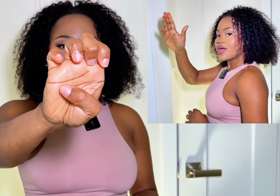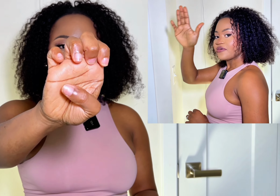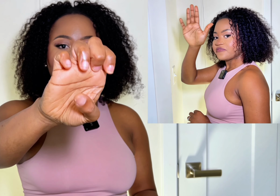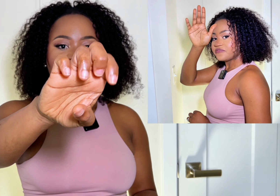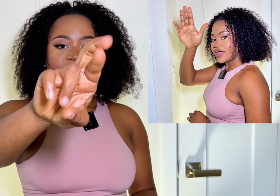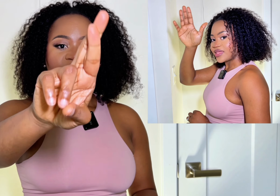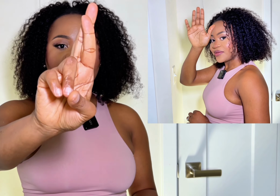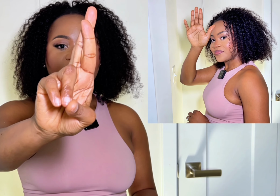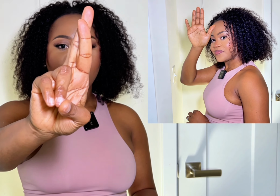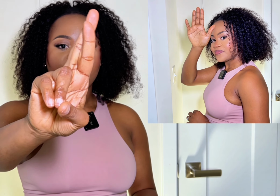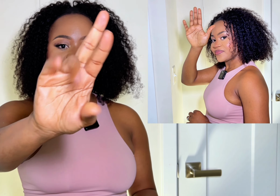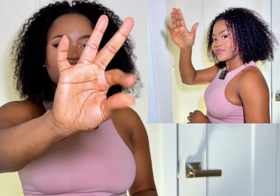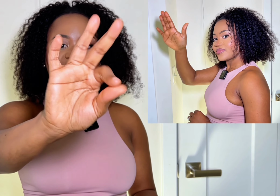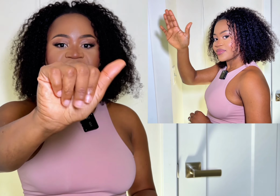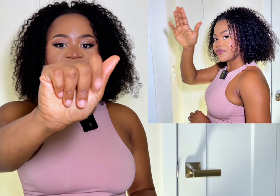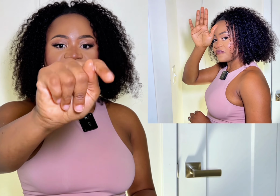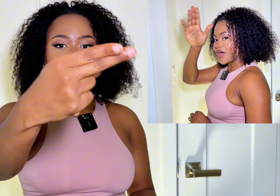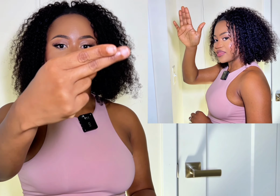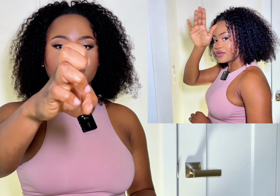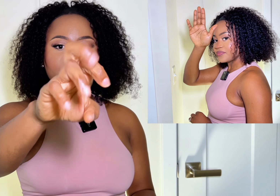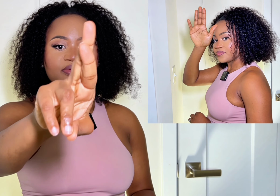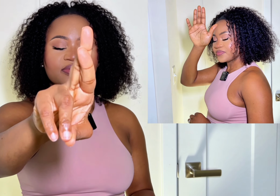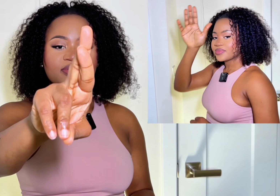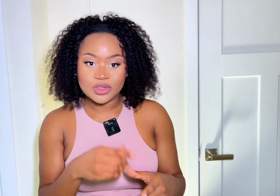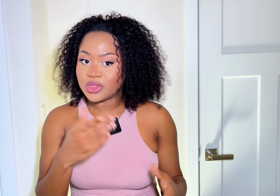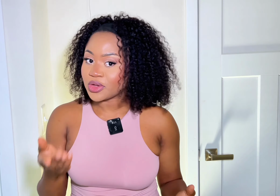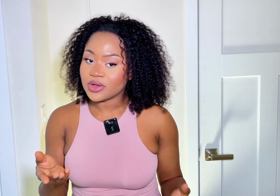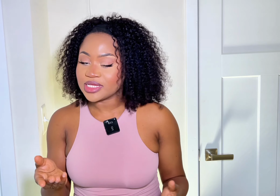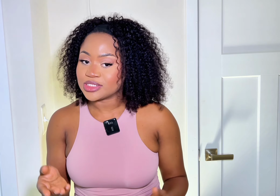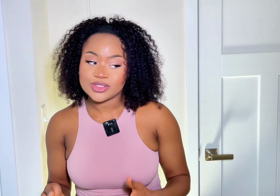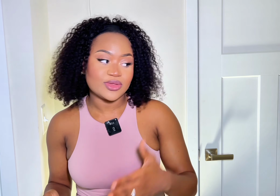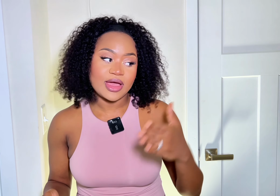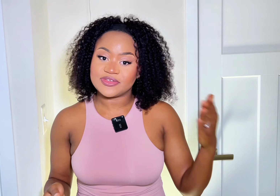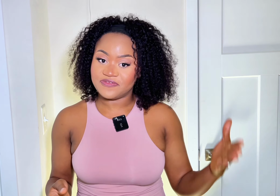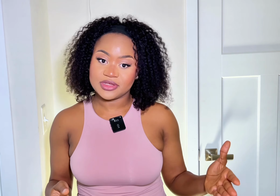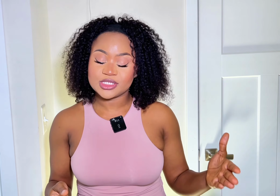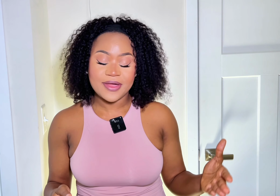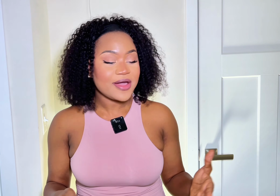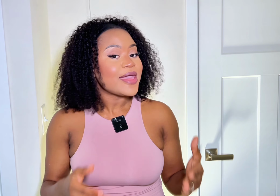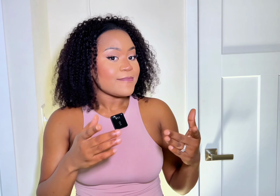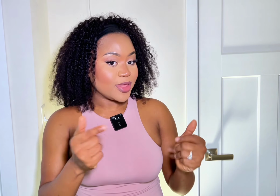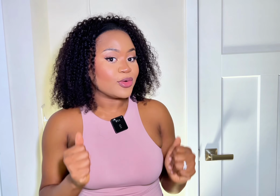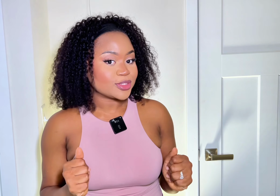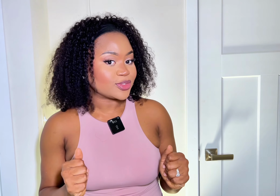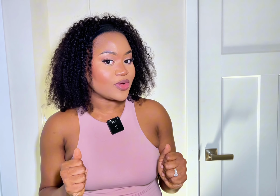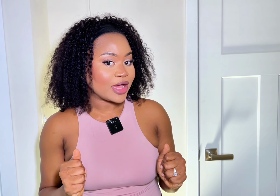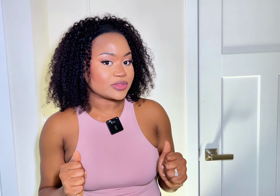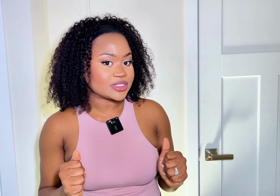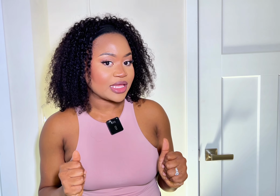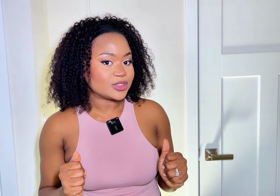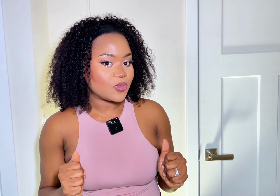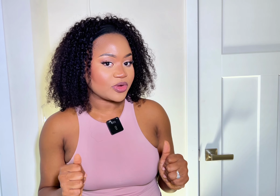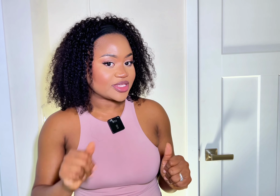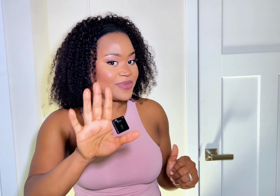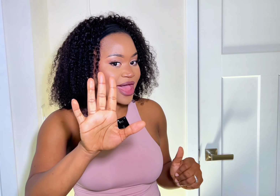E, R. Feather. You not only did you know how to fingerspell, but you also know how to sign some words. Give me a high